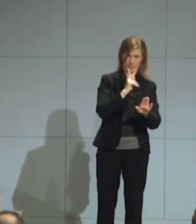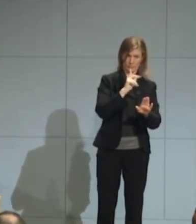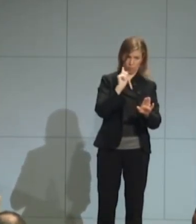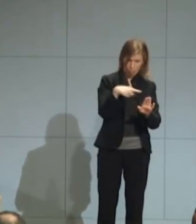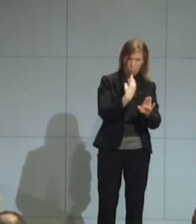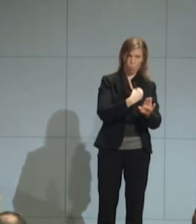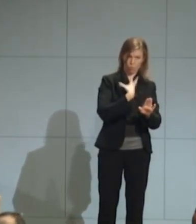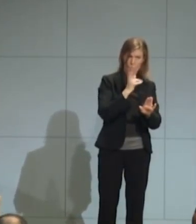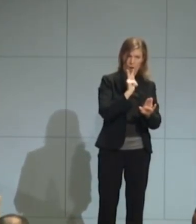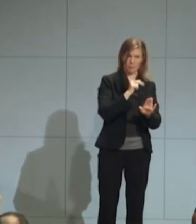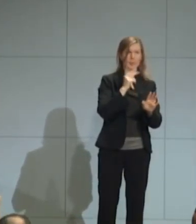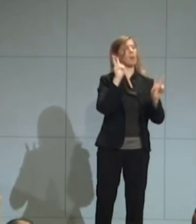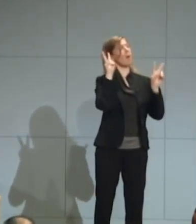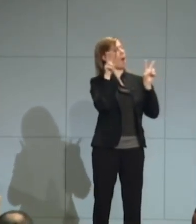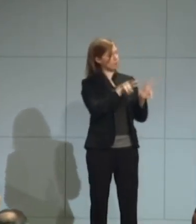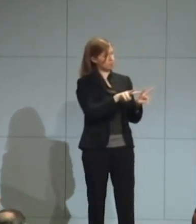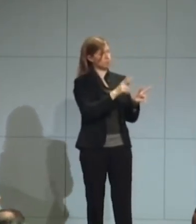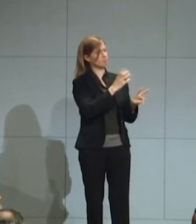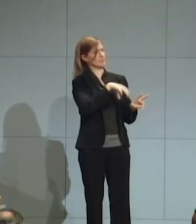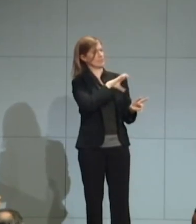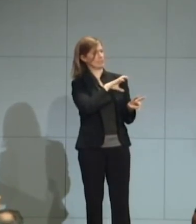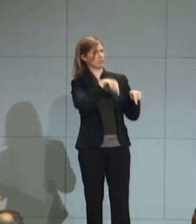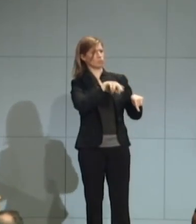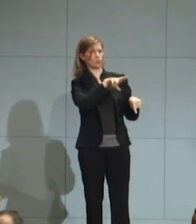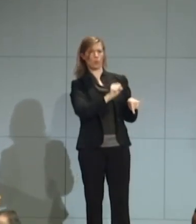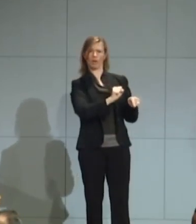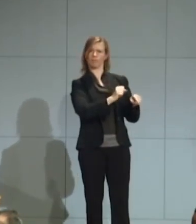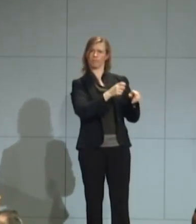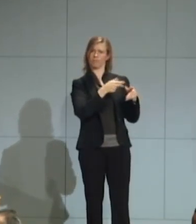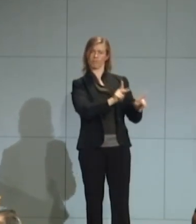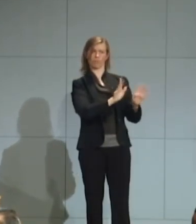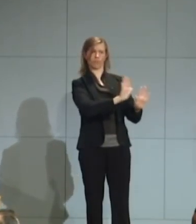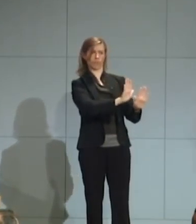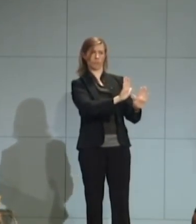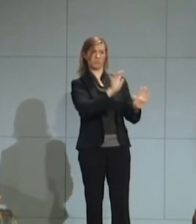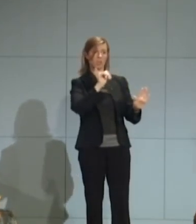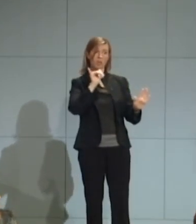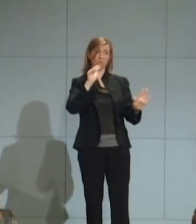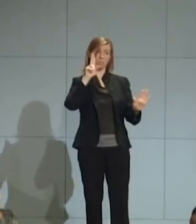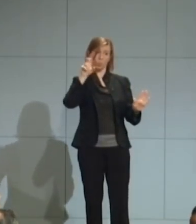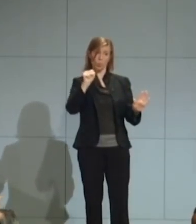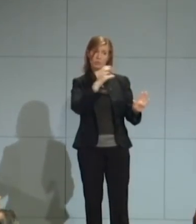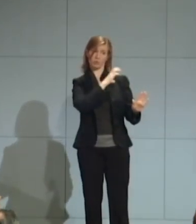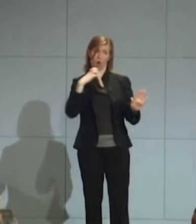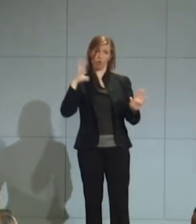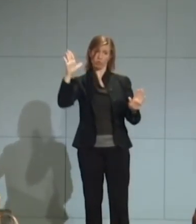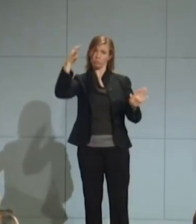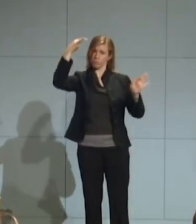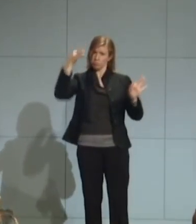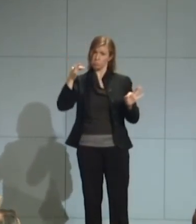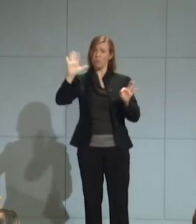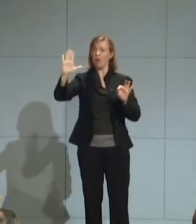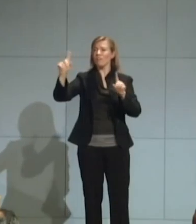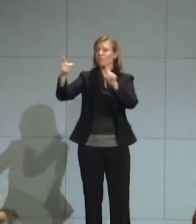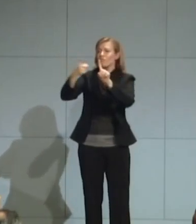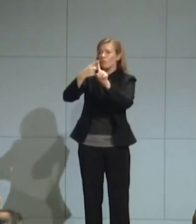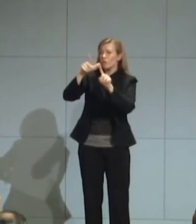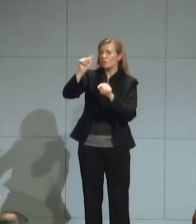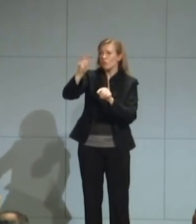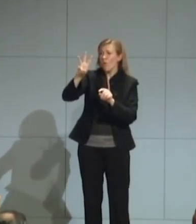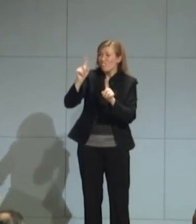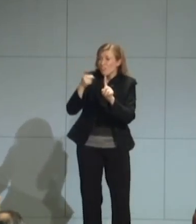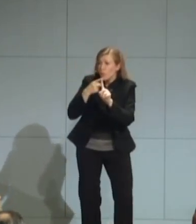a history class, is because the past comes into the present. The past affects the